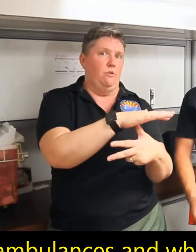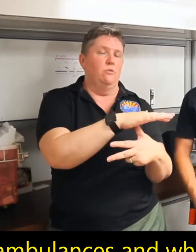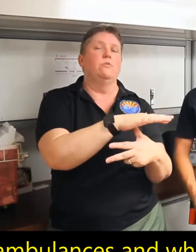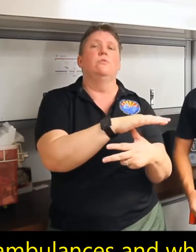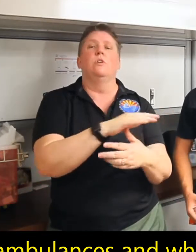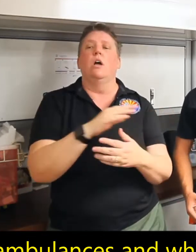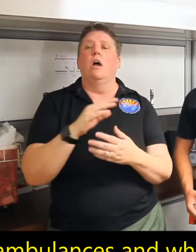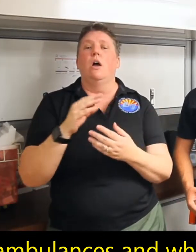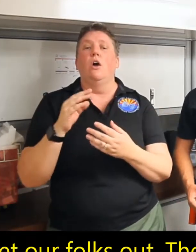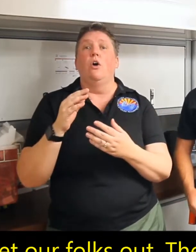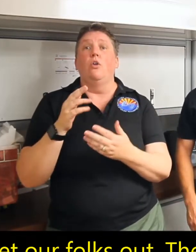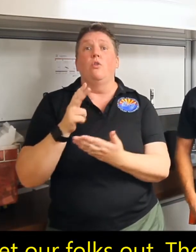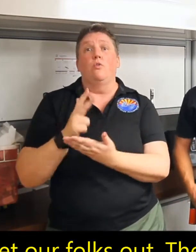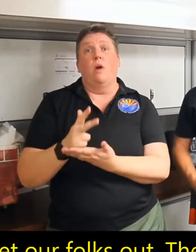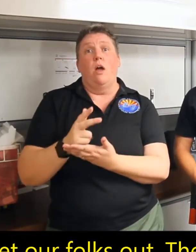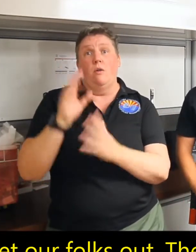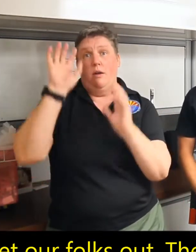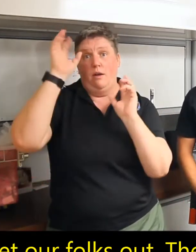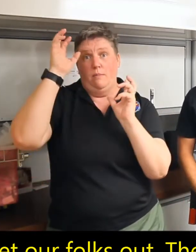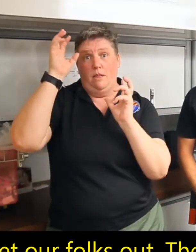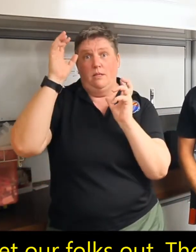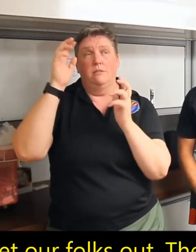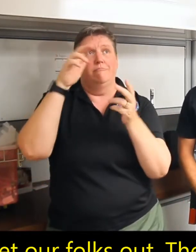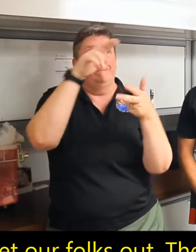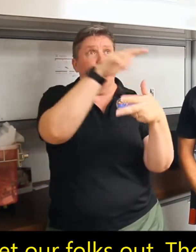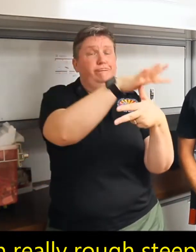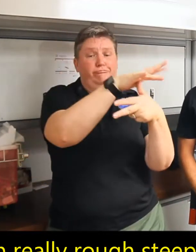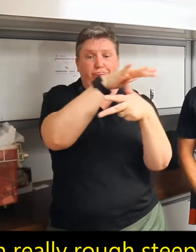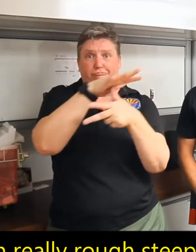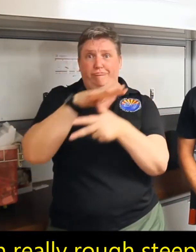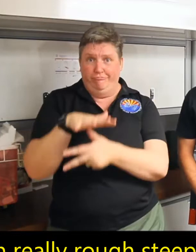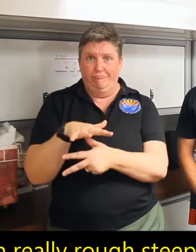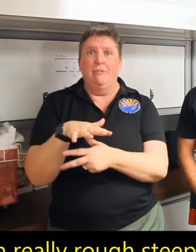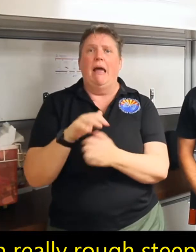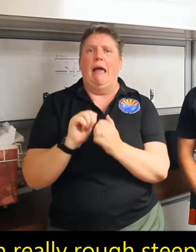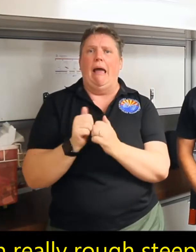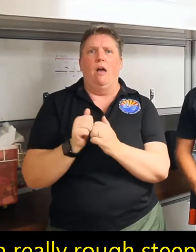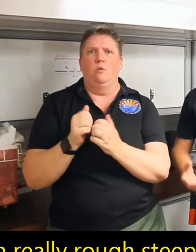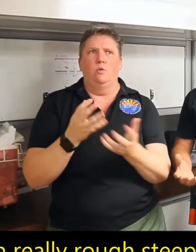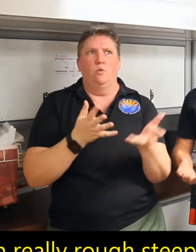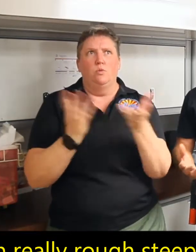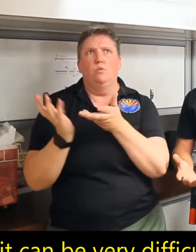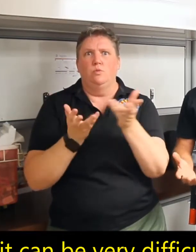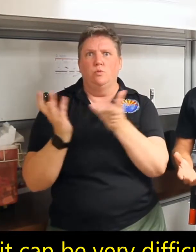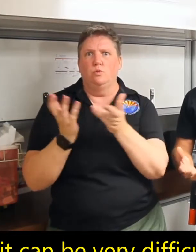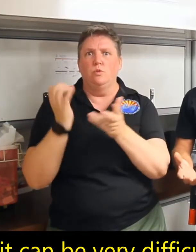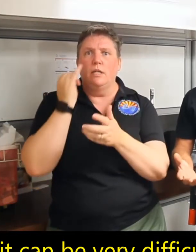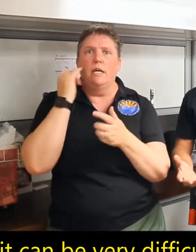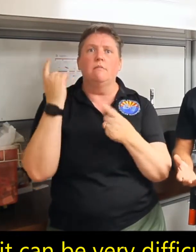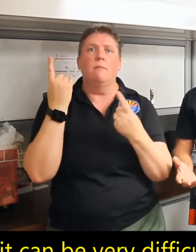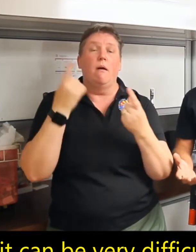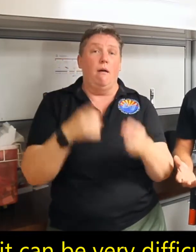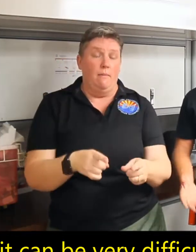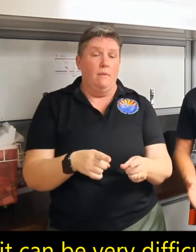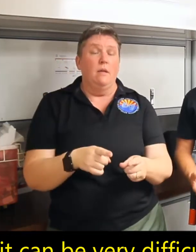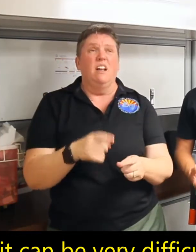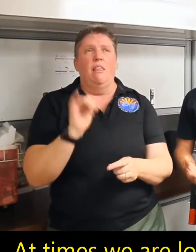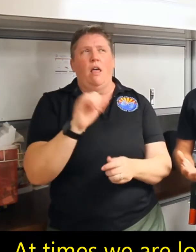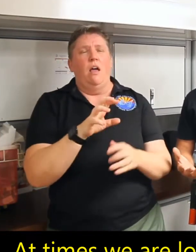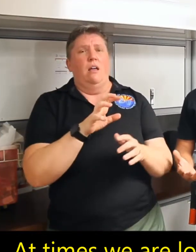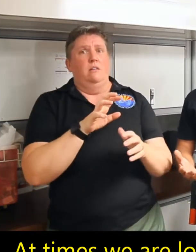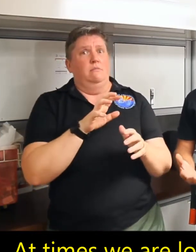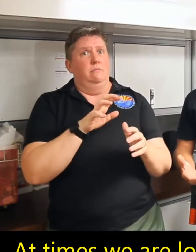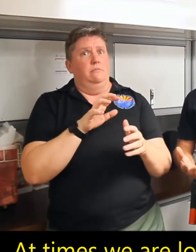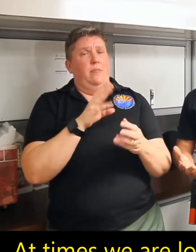and what we need to do to get our folks out. These guys are working in really rough, steep terrain, and at times it can be very difficult to get them out.